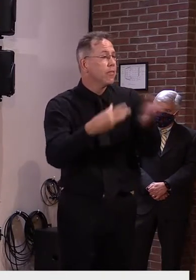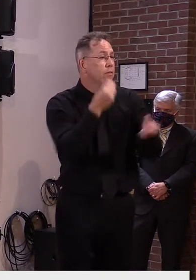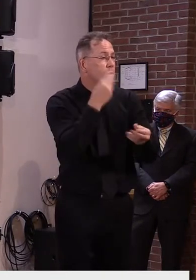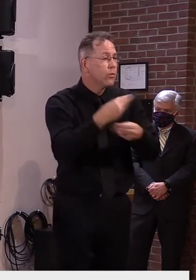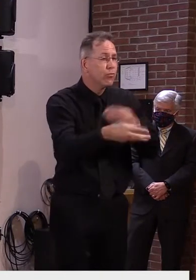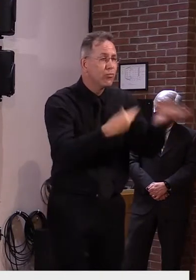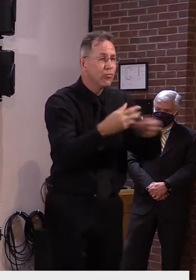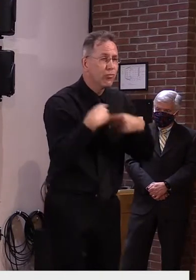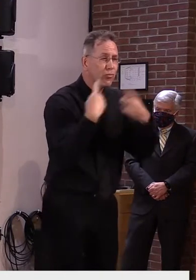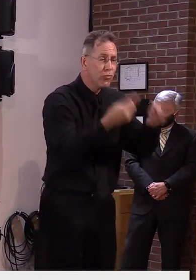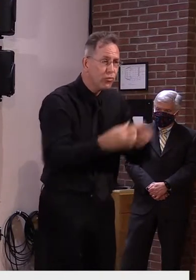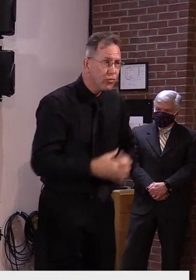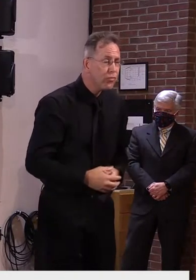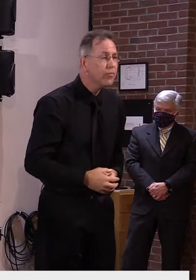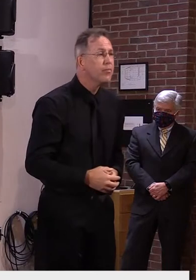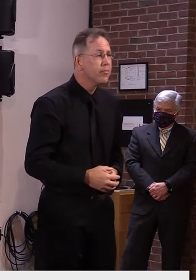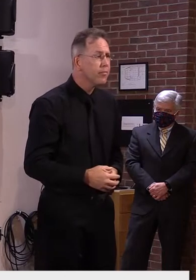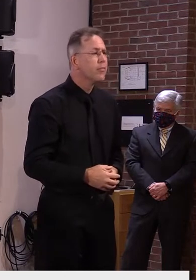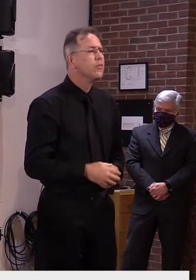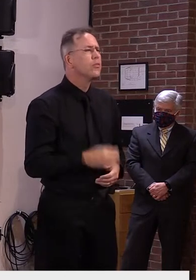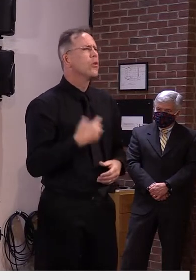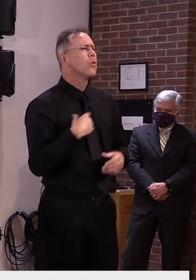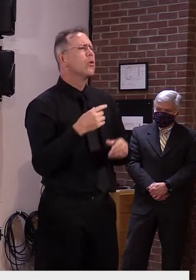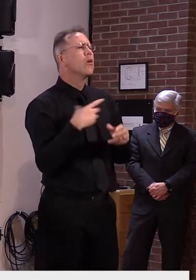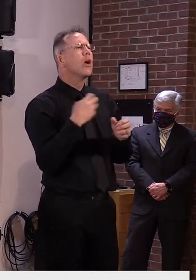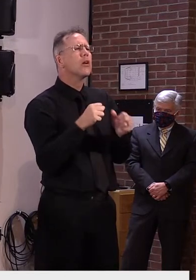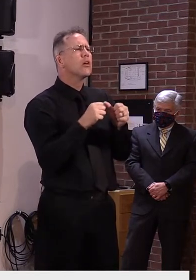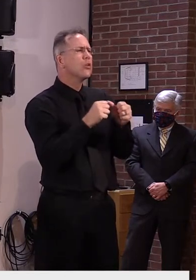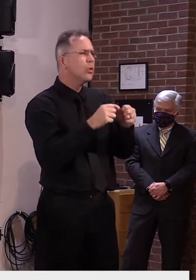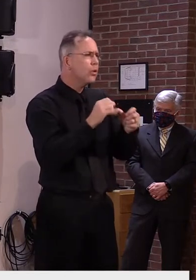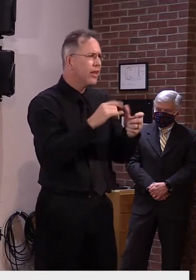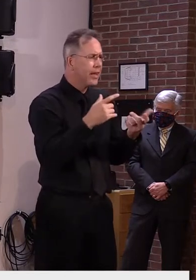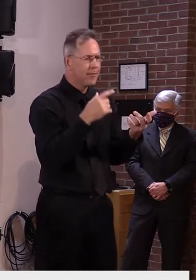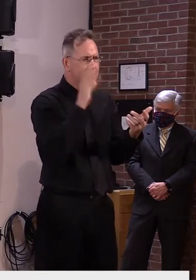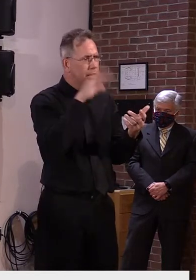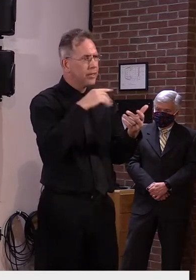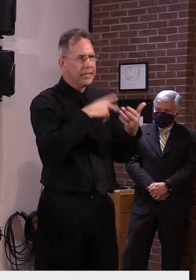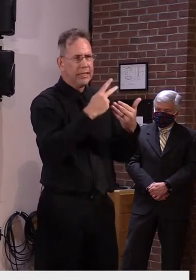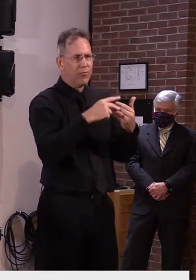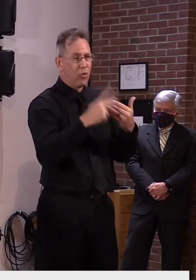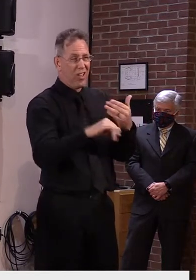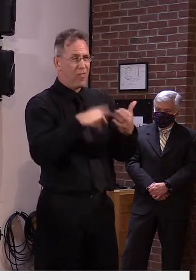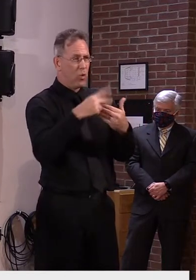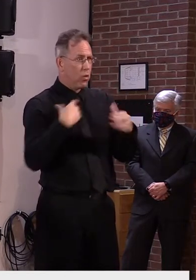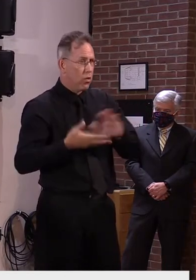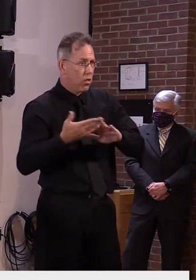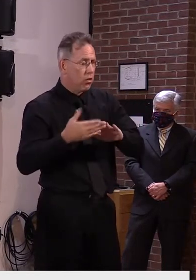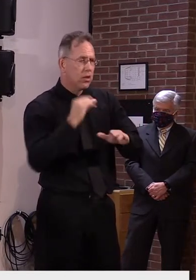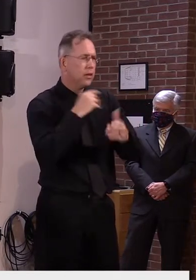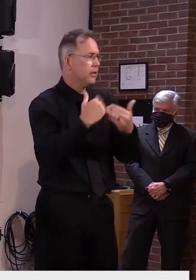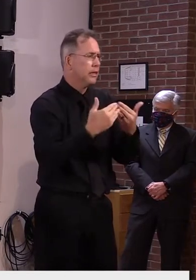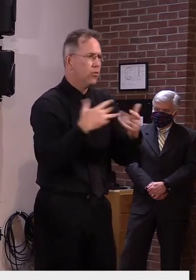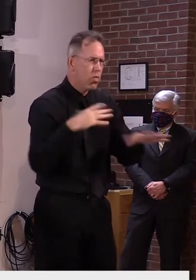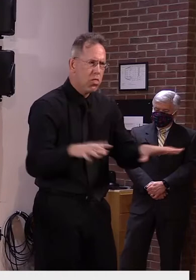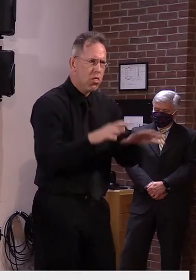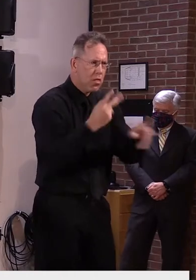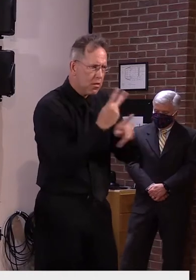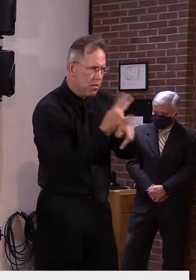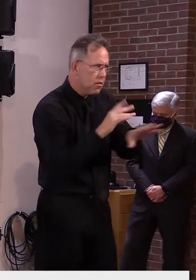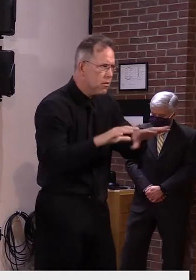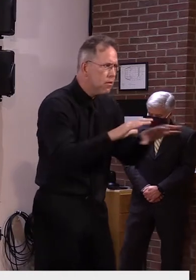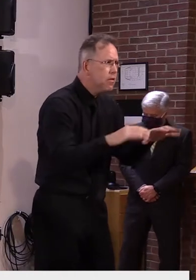Continuous operations of our meal programs have not only been easy, has not been easy from a regulatory standpoint. We have needed regulatory